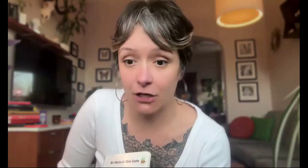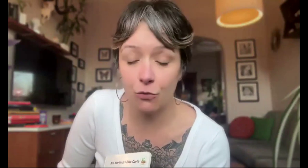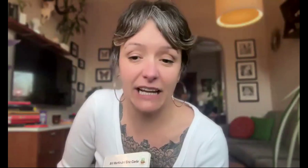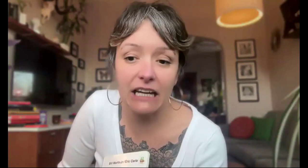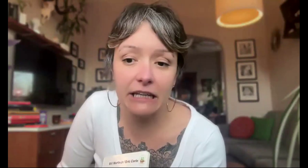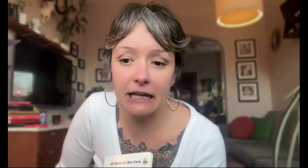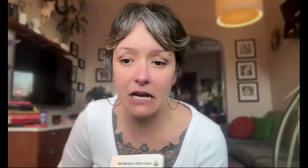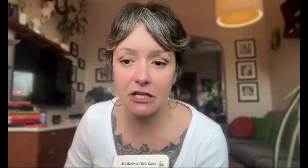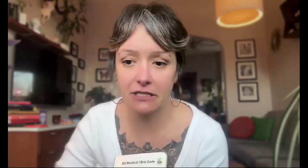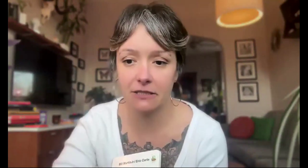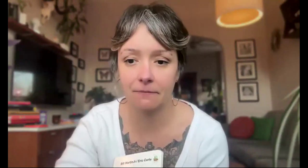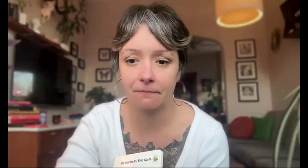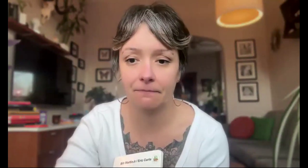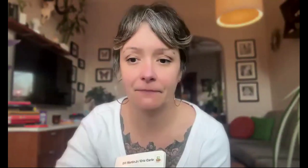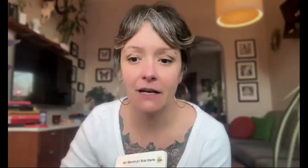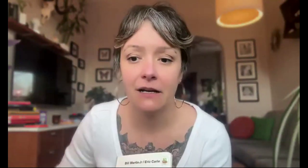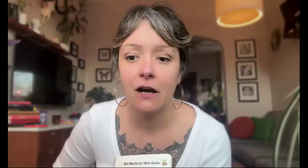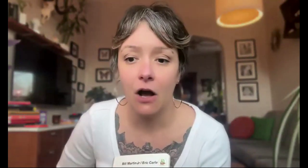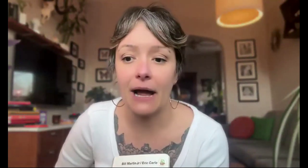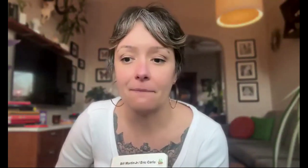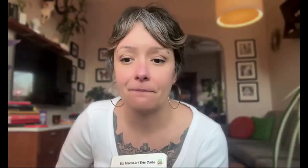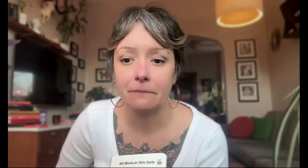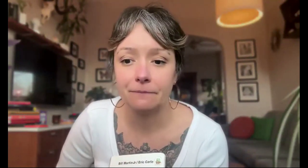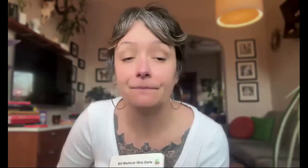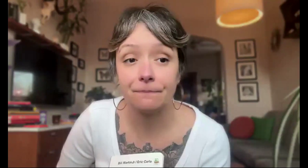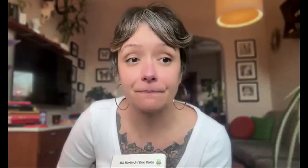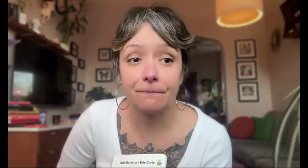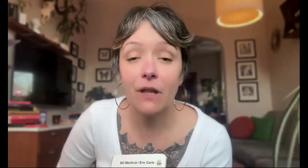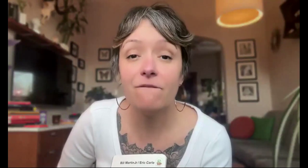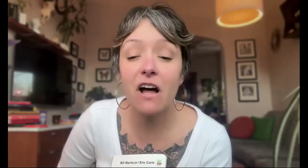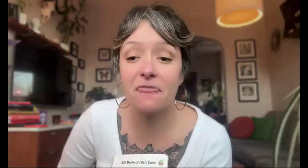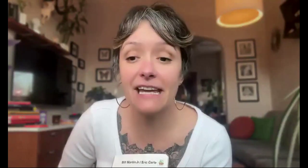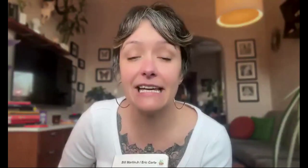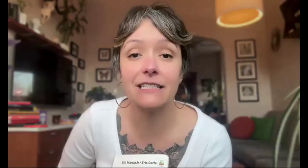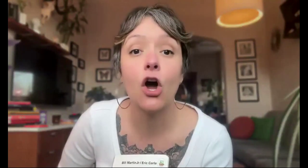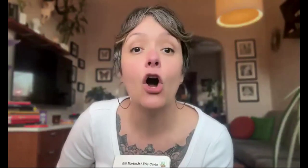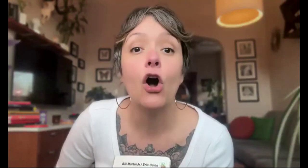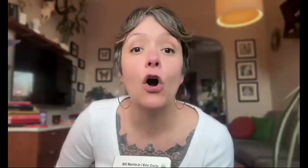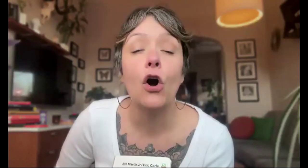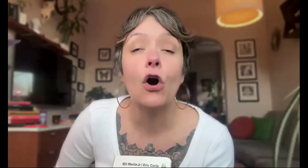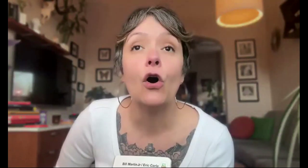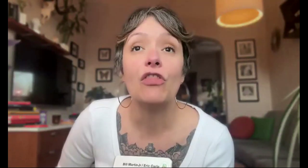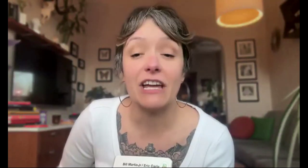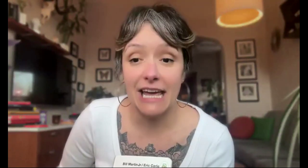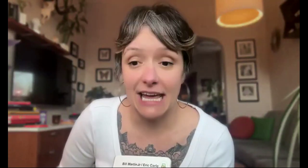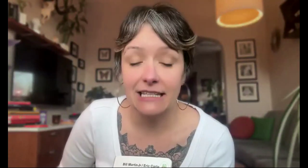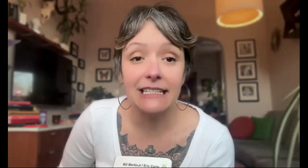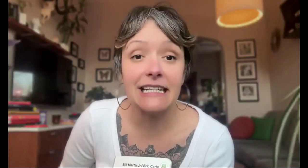Like you were like a little anxious. Okay. Fun thing is, the kids